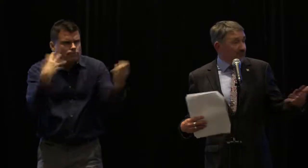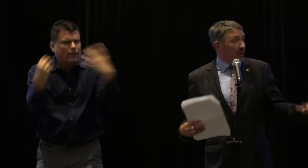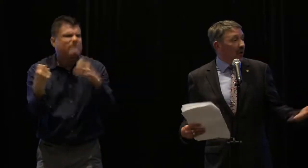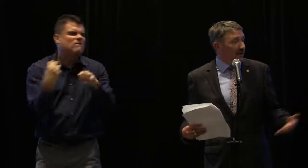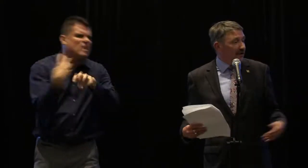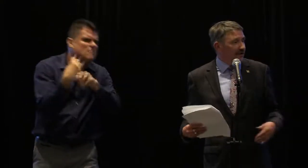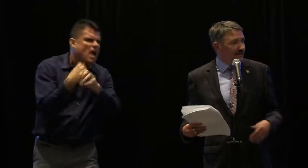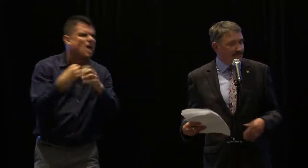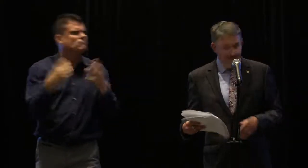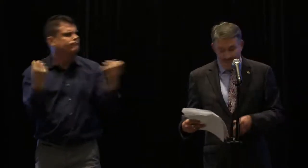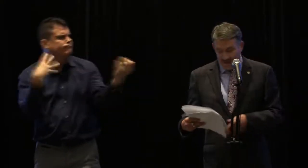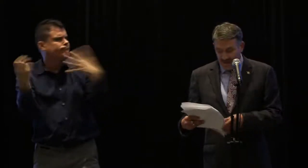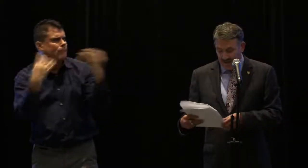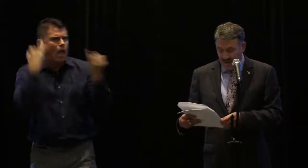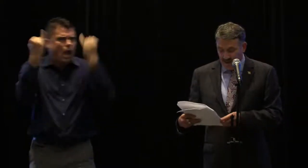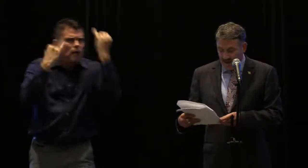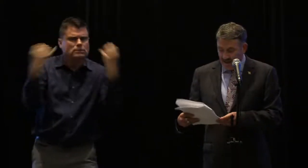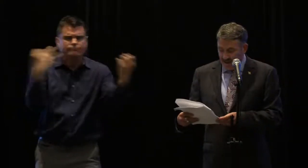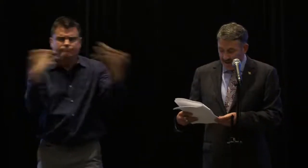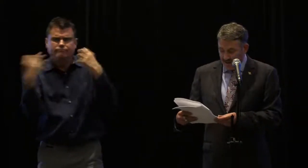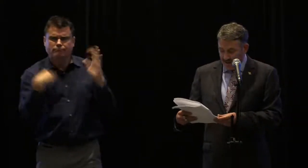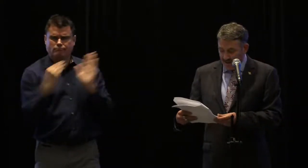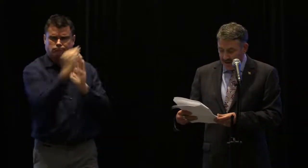to this point.